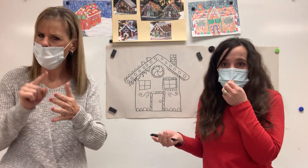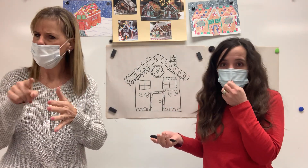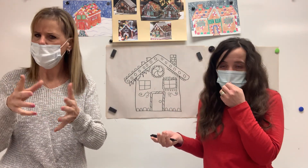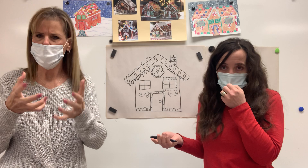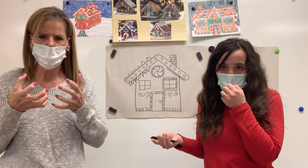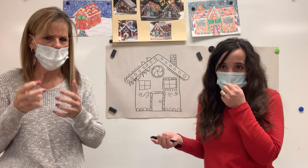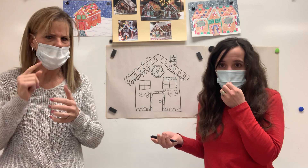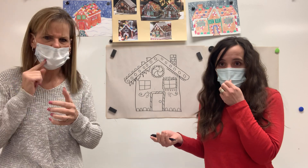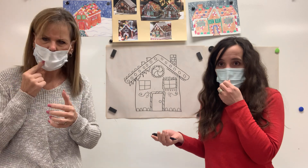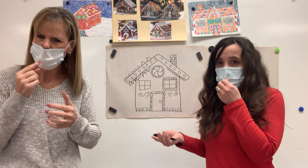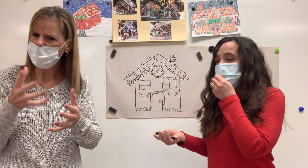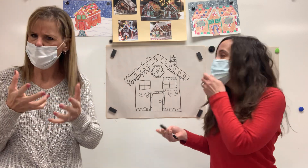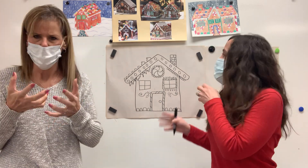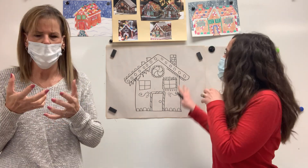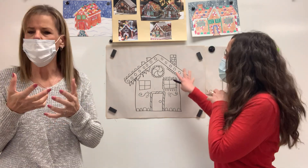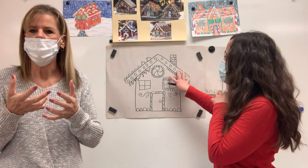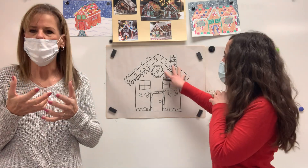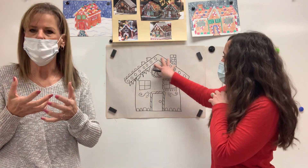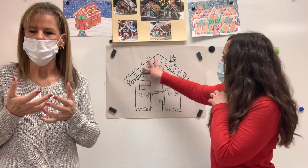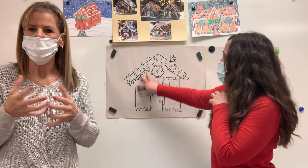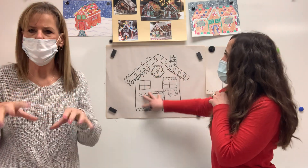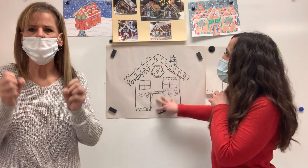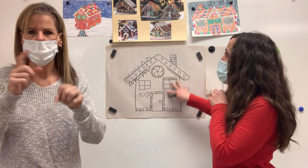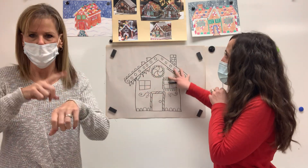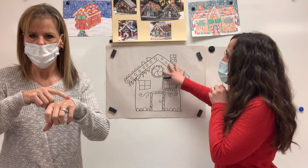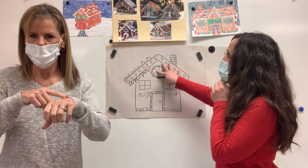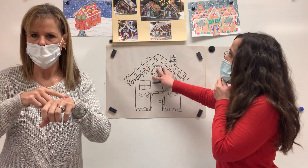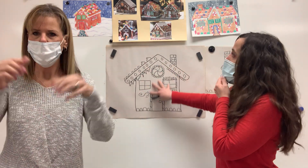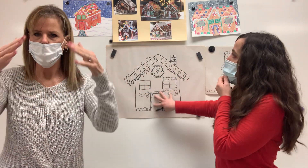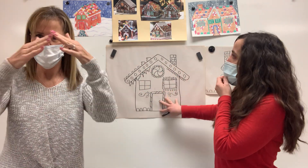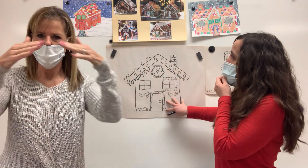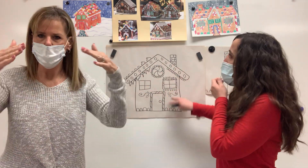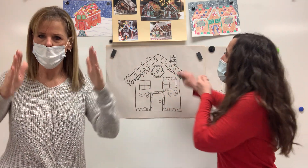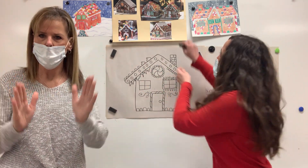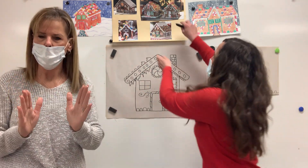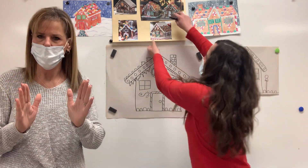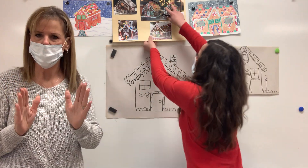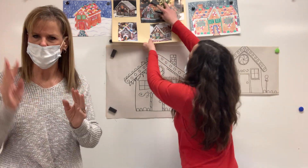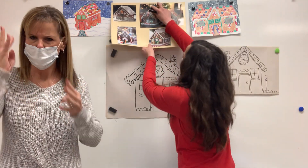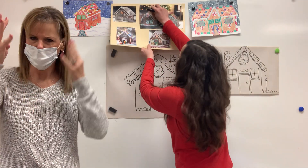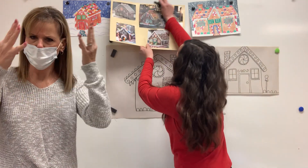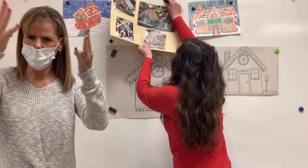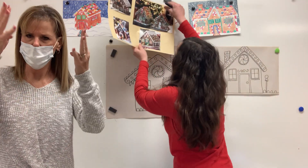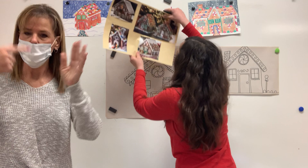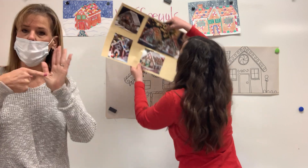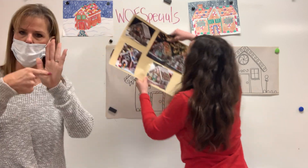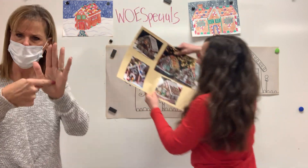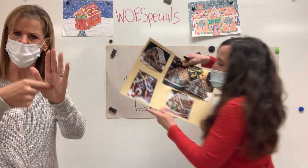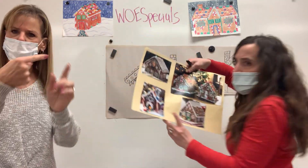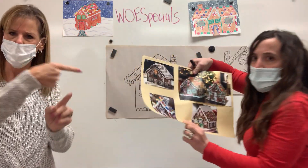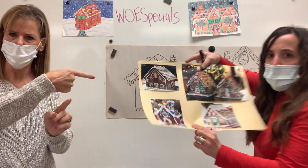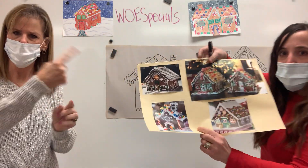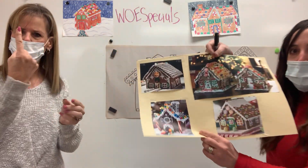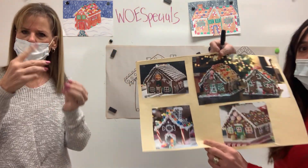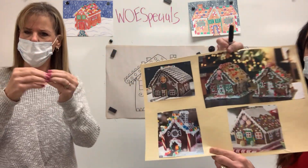that you want, okay? So take your time with your house, be creative. I'll show you this close up one more time, just if you need